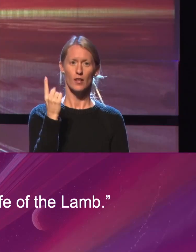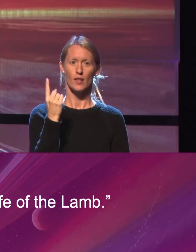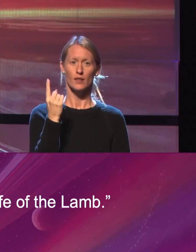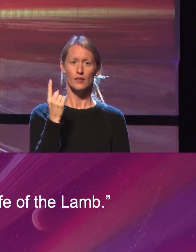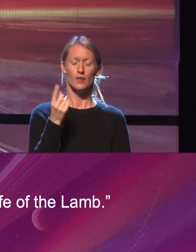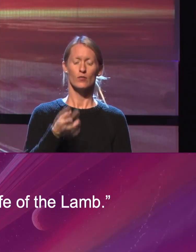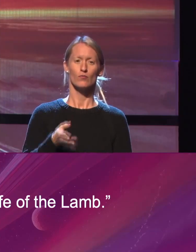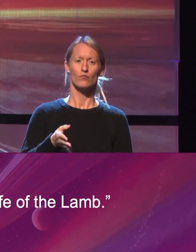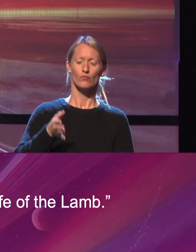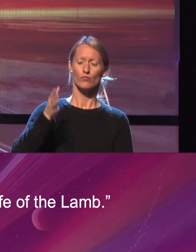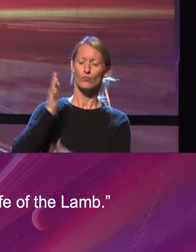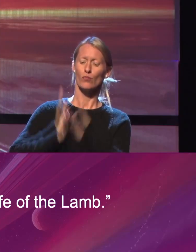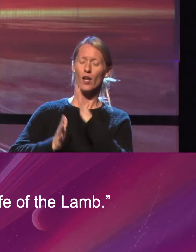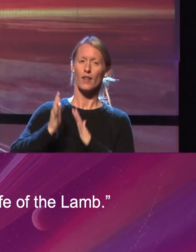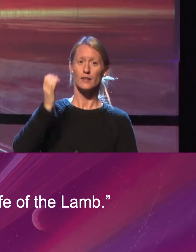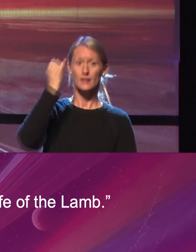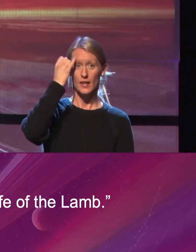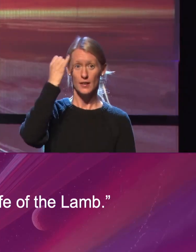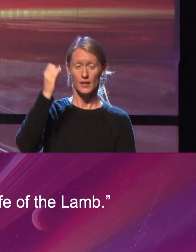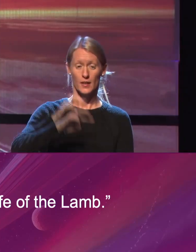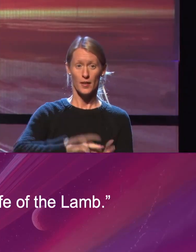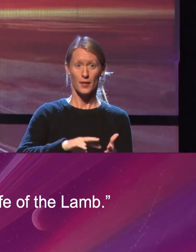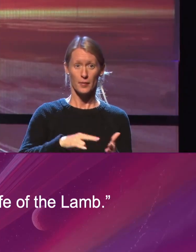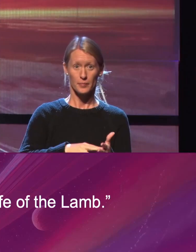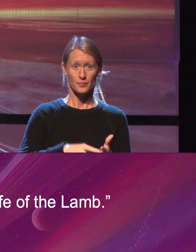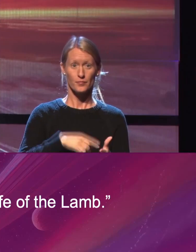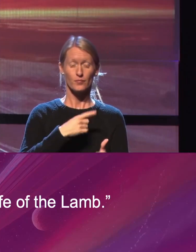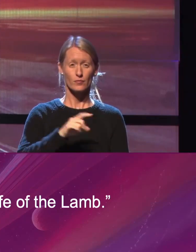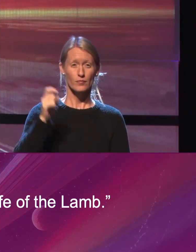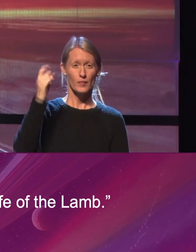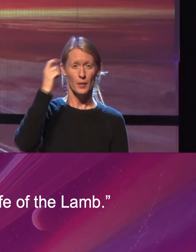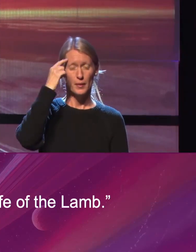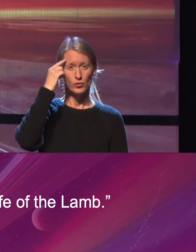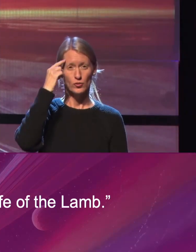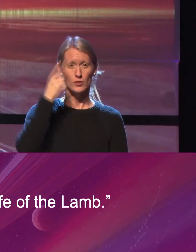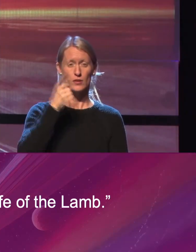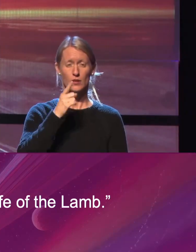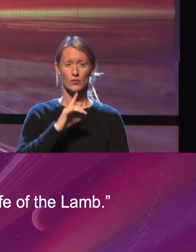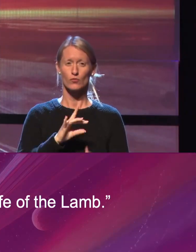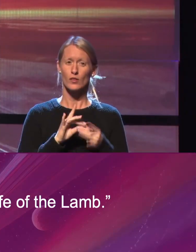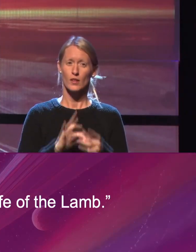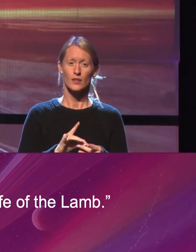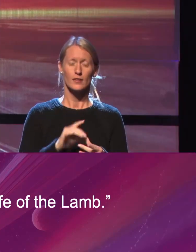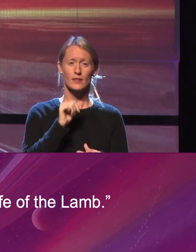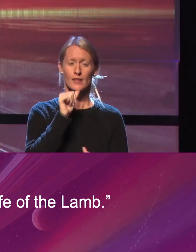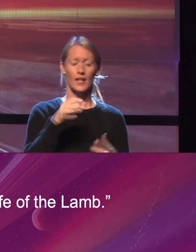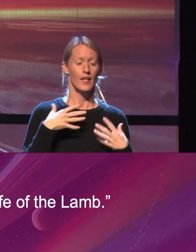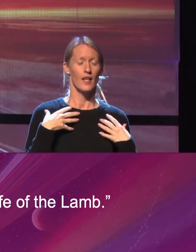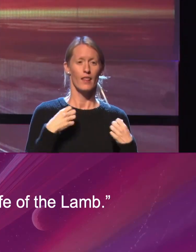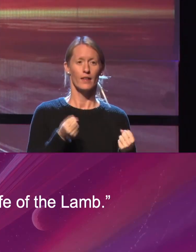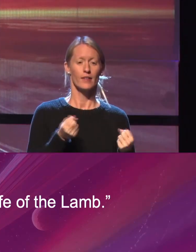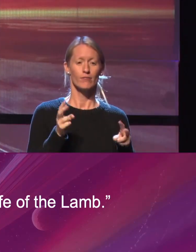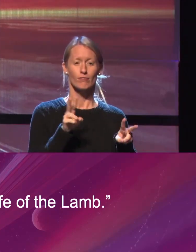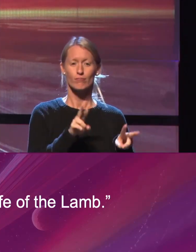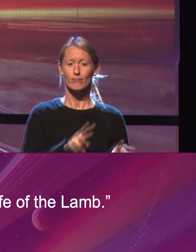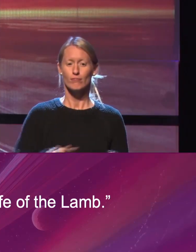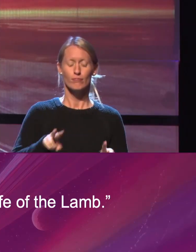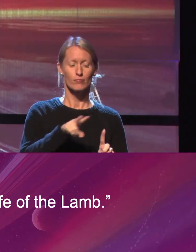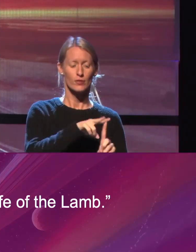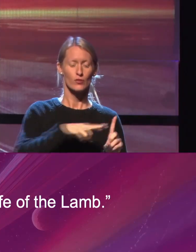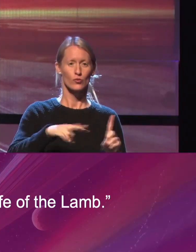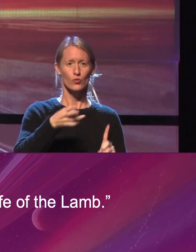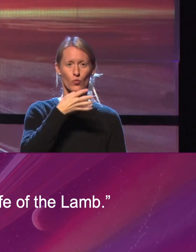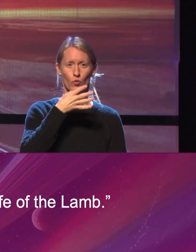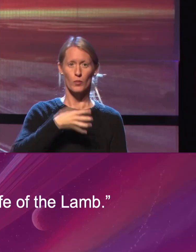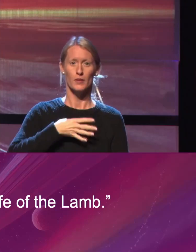this idea, which is unfortunately grounded in patriarchy, grounded in a pretty unhealthy view of women, but this was the image that we're given. So we just